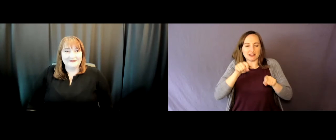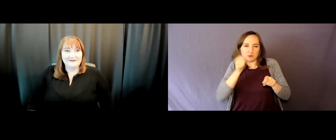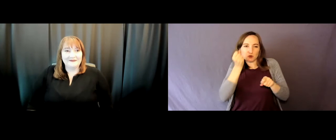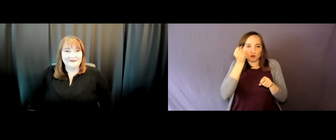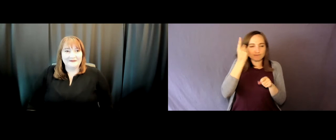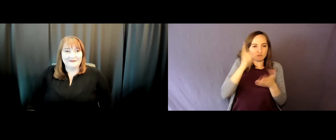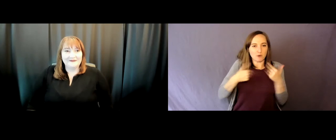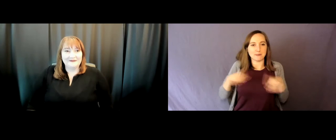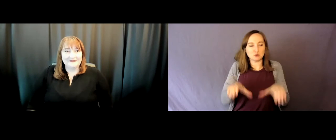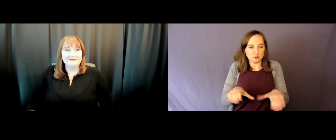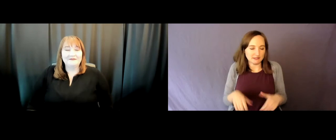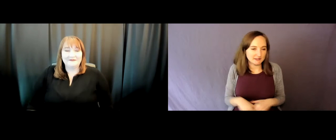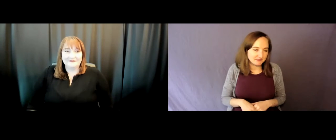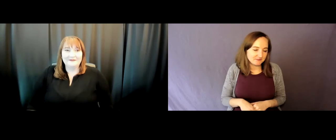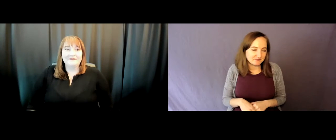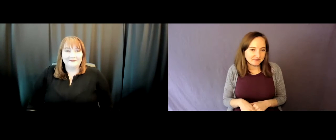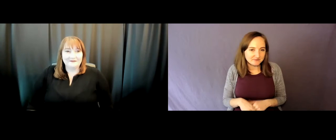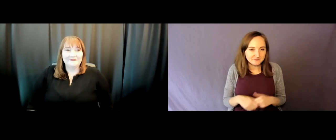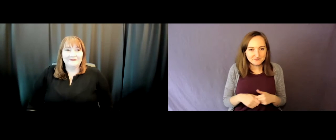I'm doing. Yeah. And so,